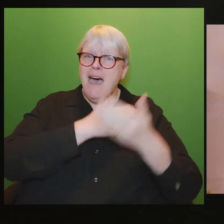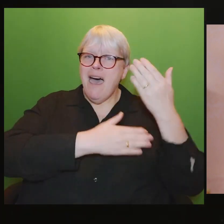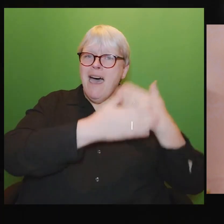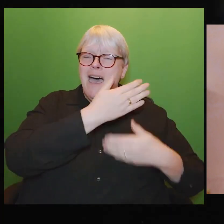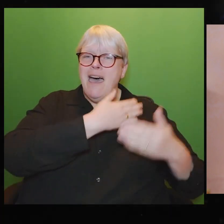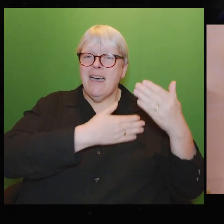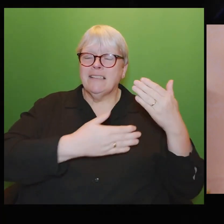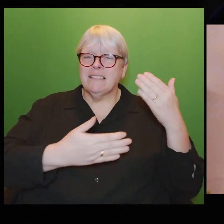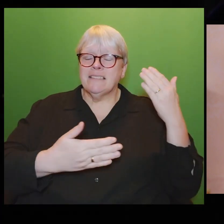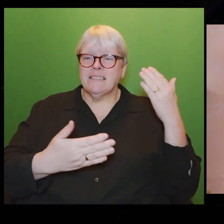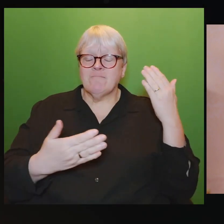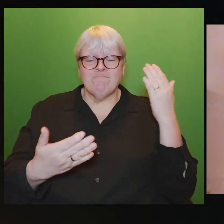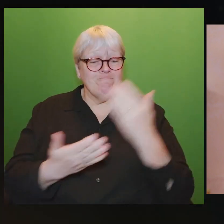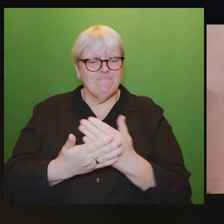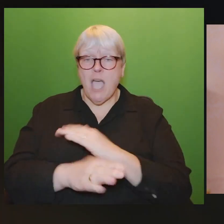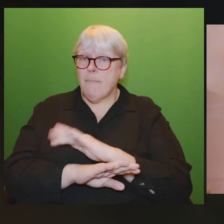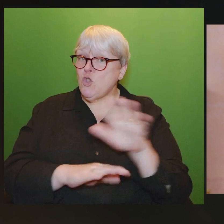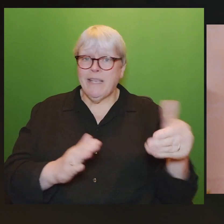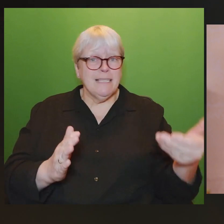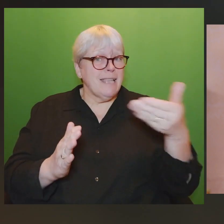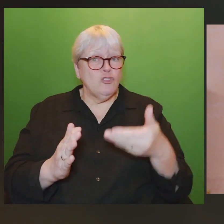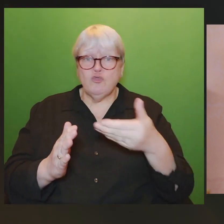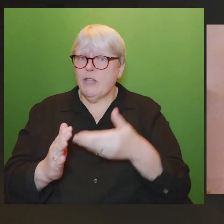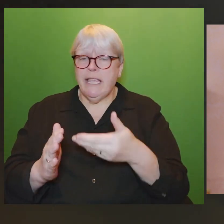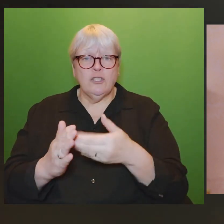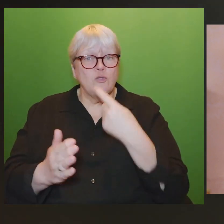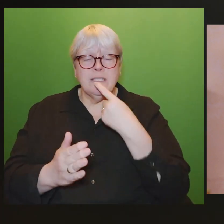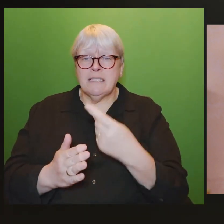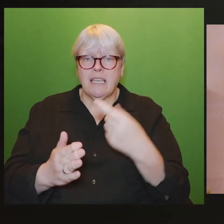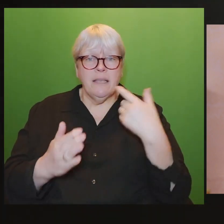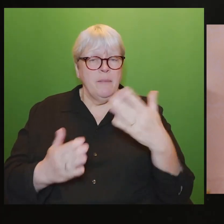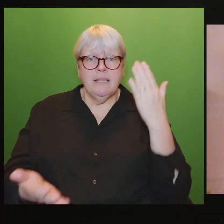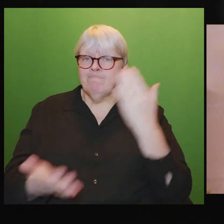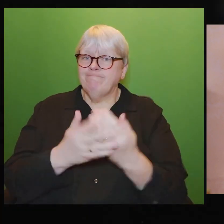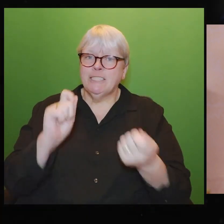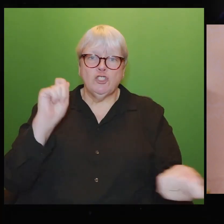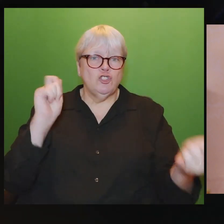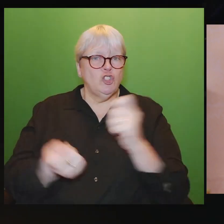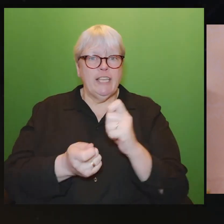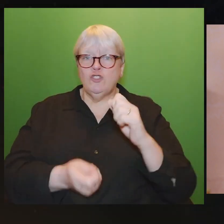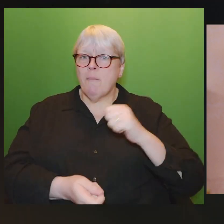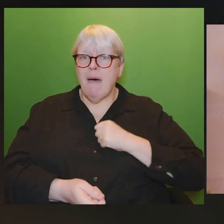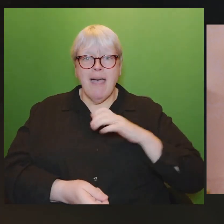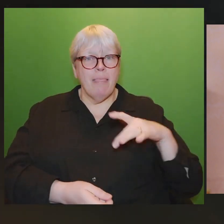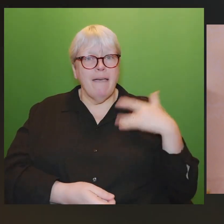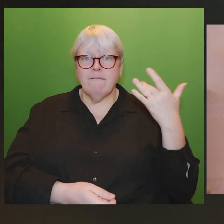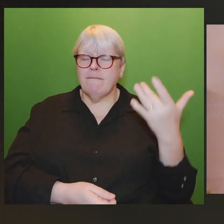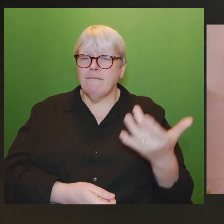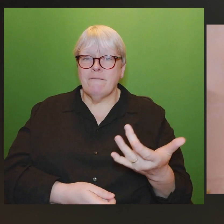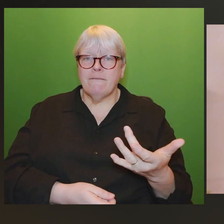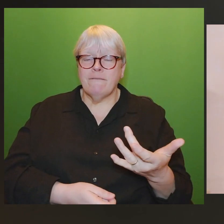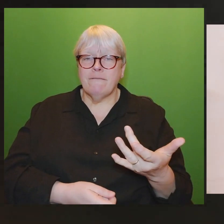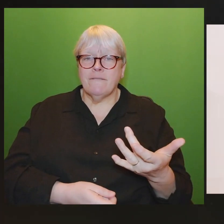for taking part in this, and I hope that you will enjoy the events and appreciate their importance for us in the future. Thank you very much.